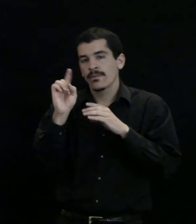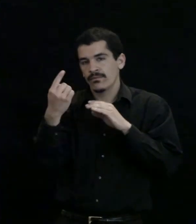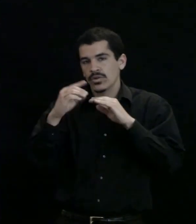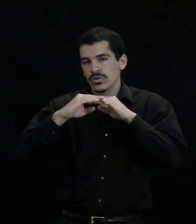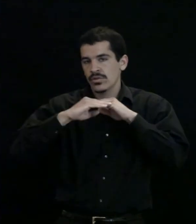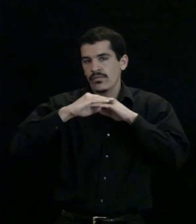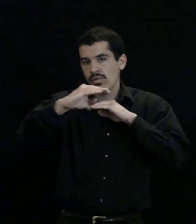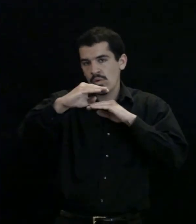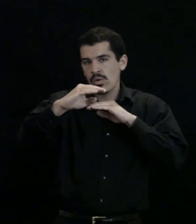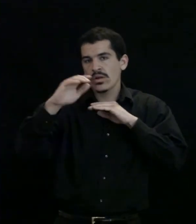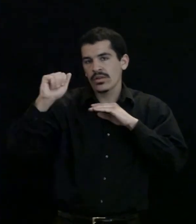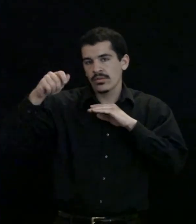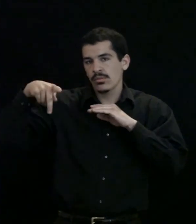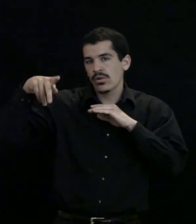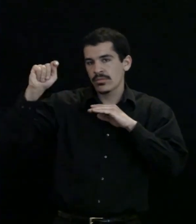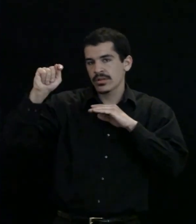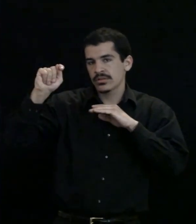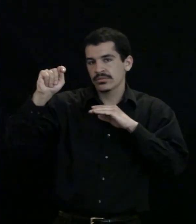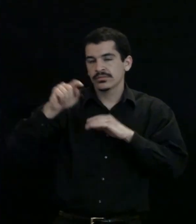of the facility,